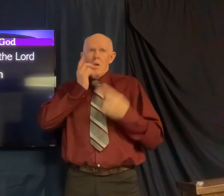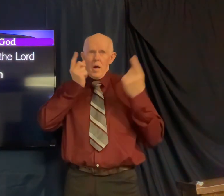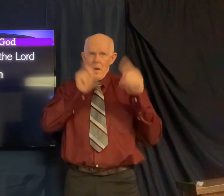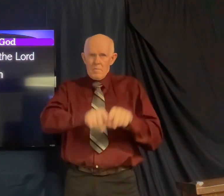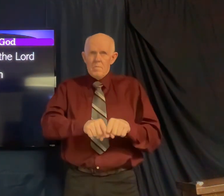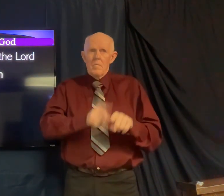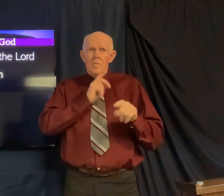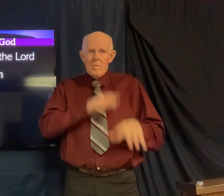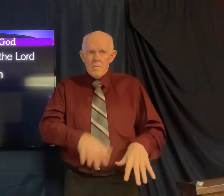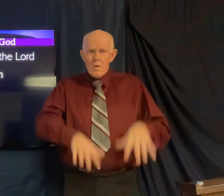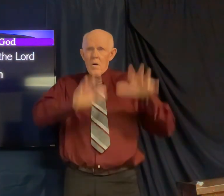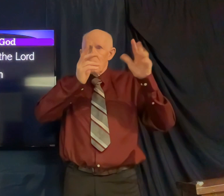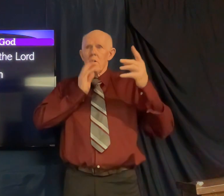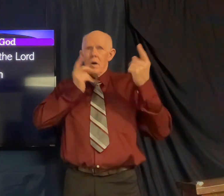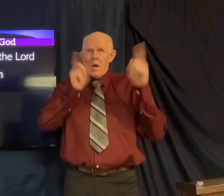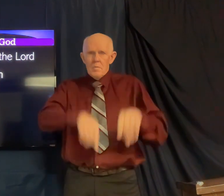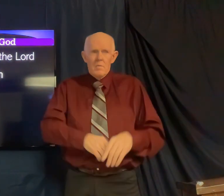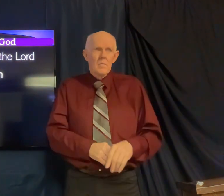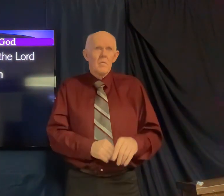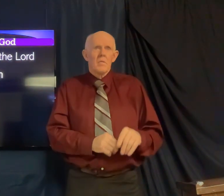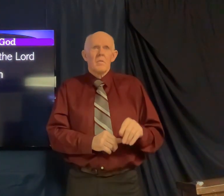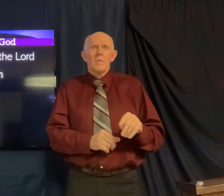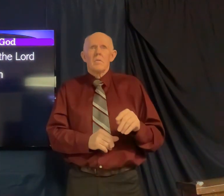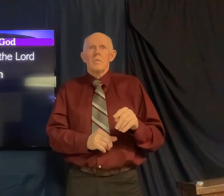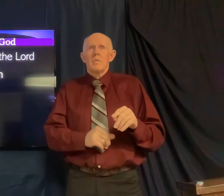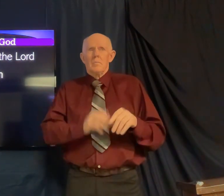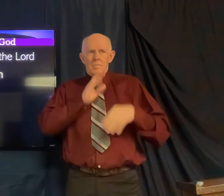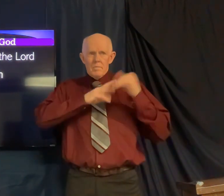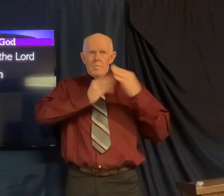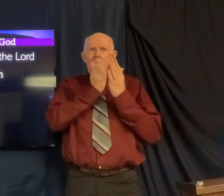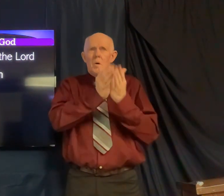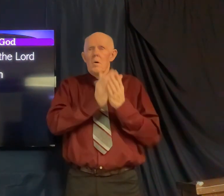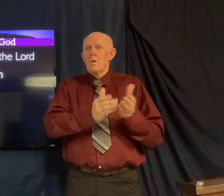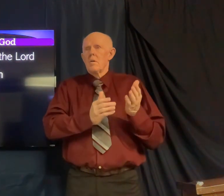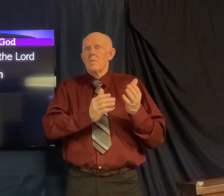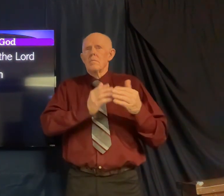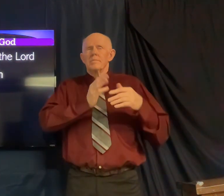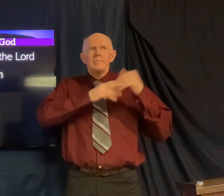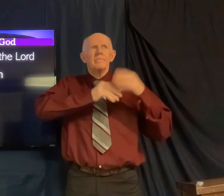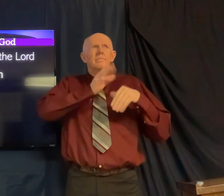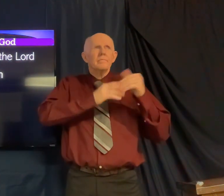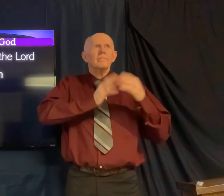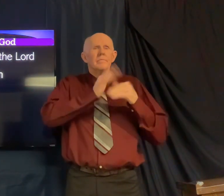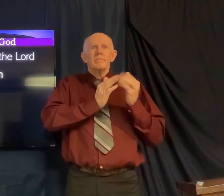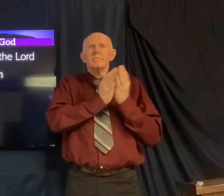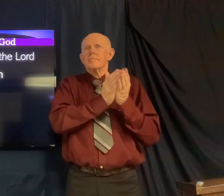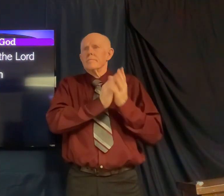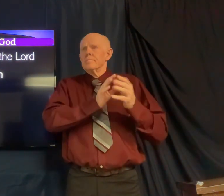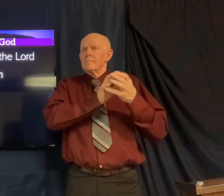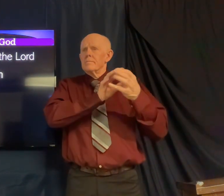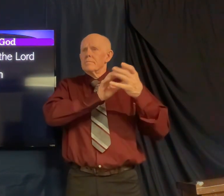he told Noah that a flood would come, and Noah built the boat, the